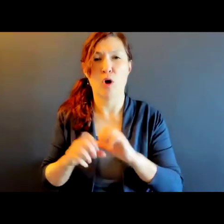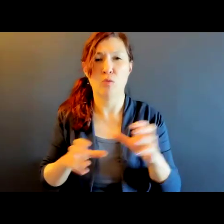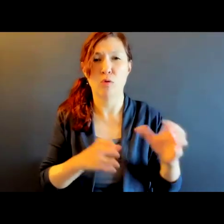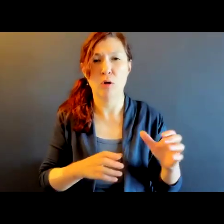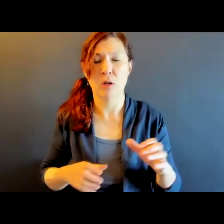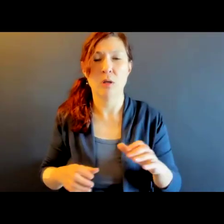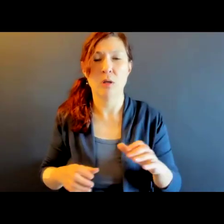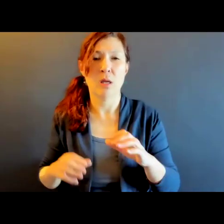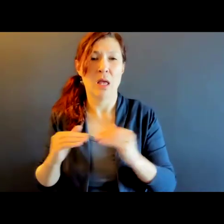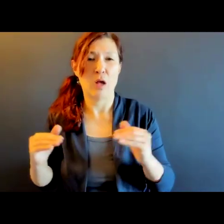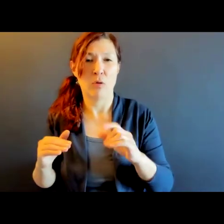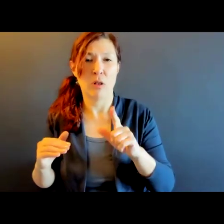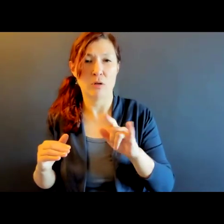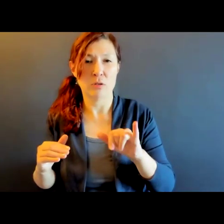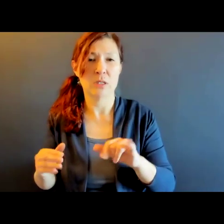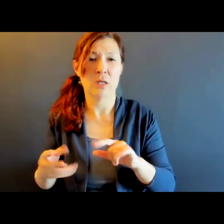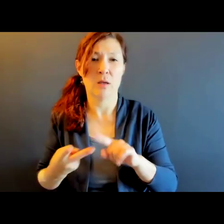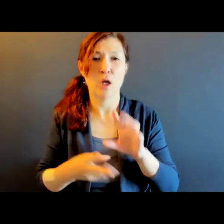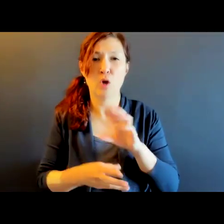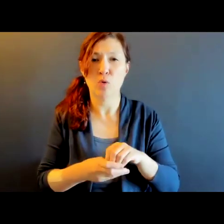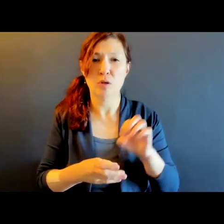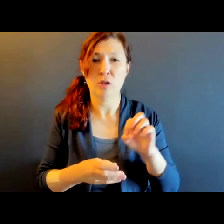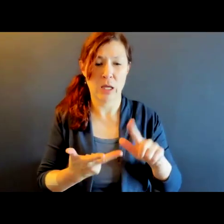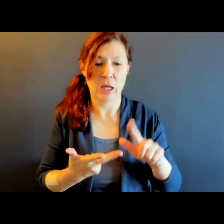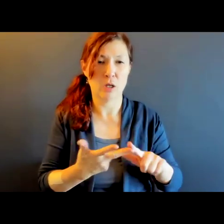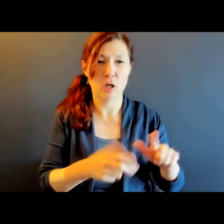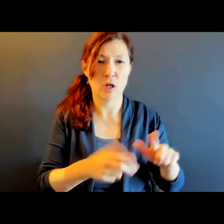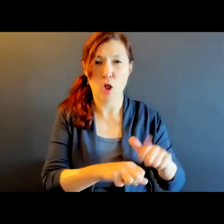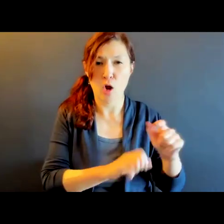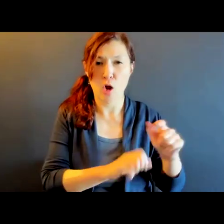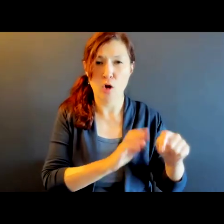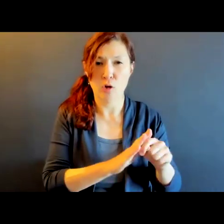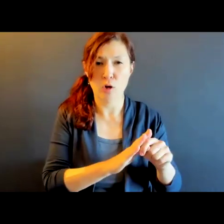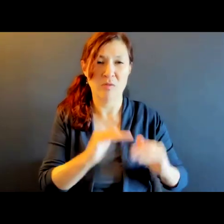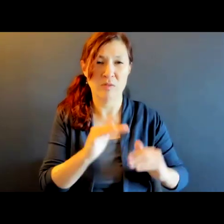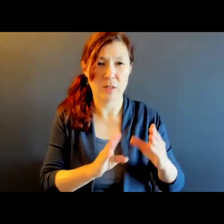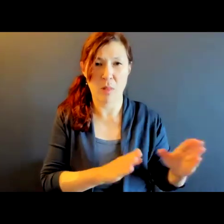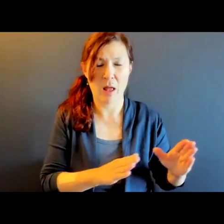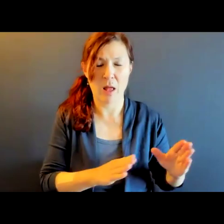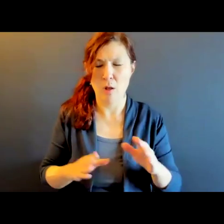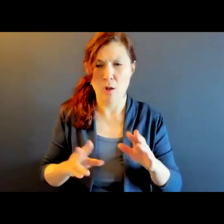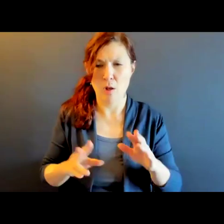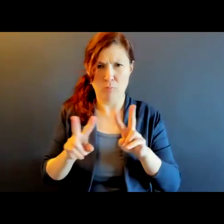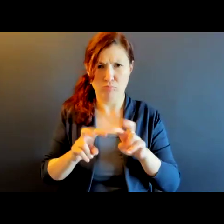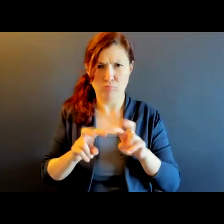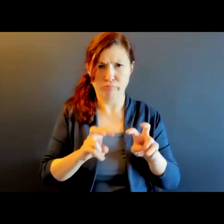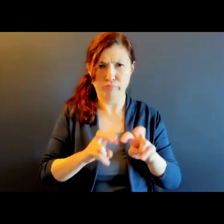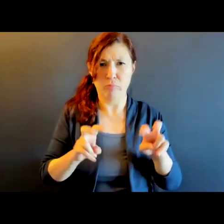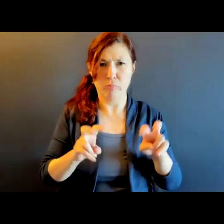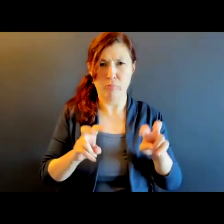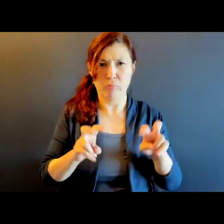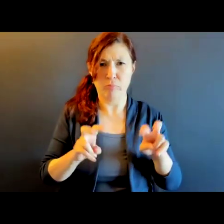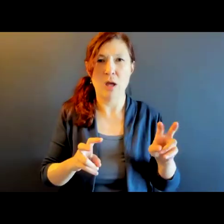inclusive education, and long-term facilities plan, with the goal of analyzing issues and reporting recommendations at